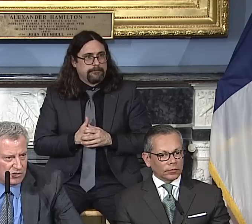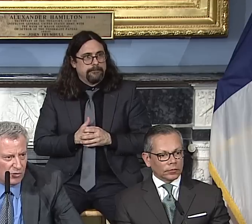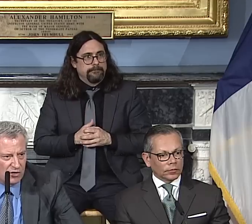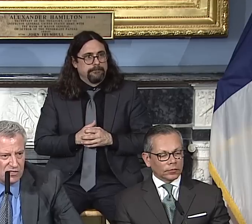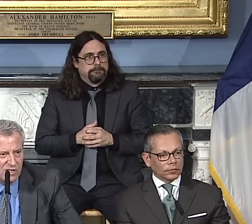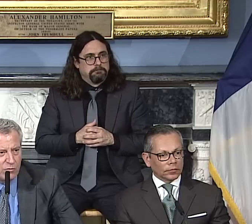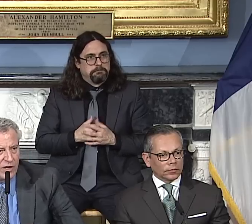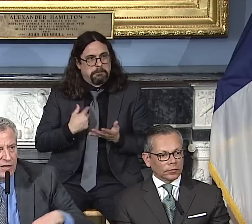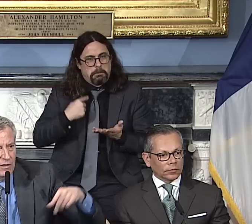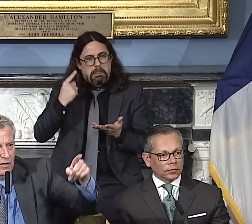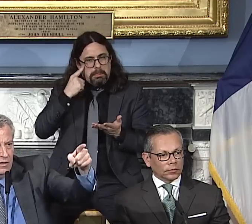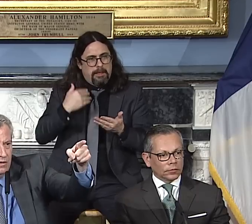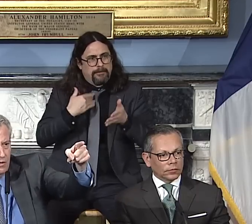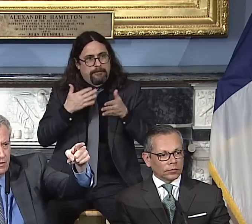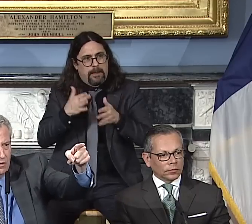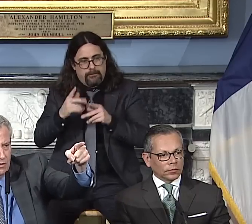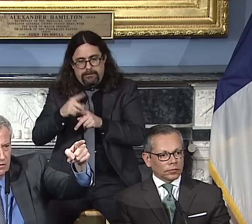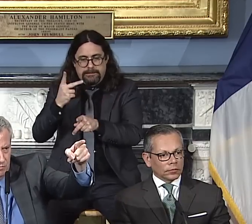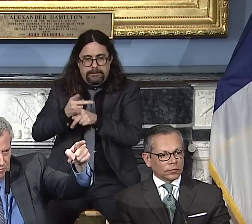that's smart and safe way.